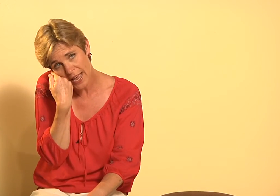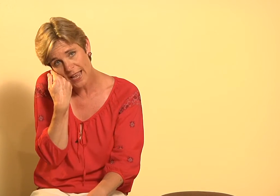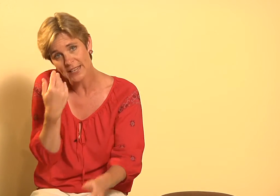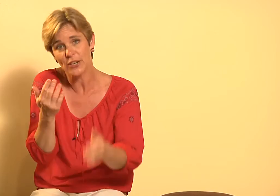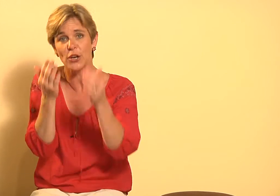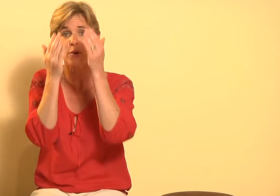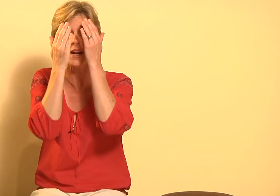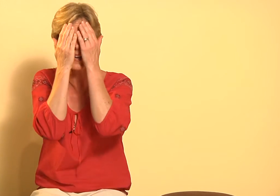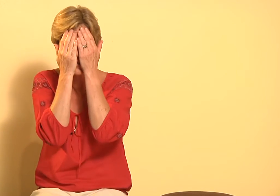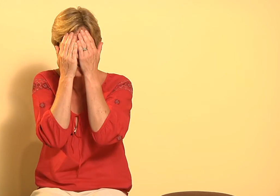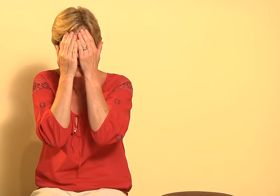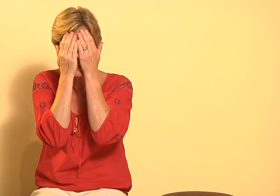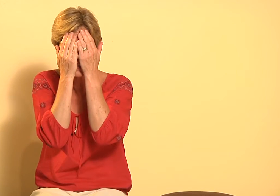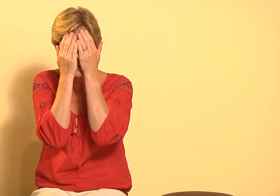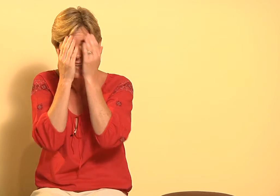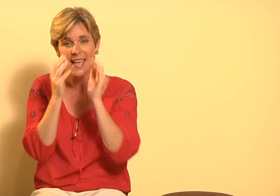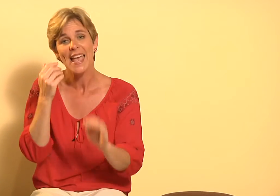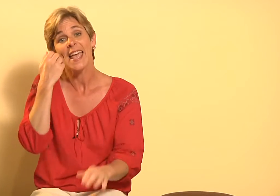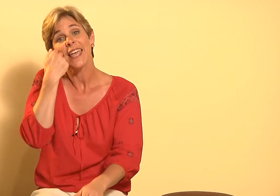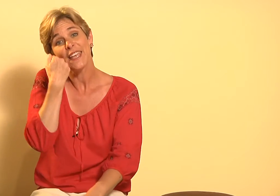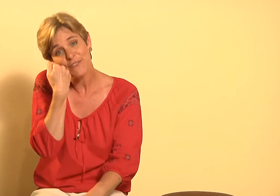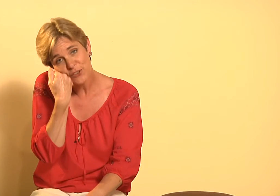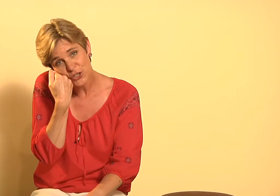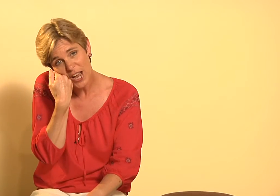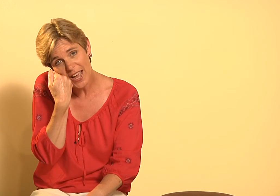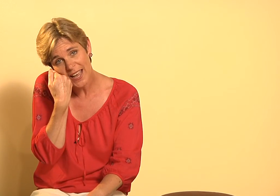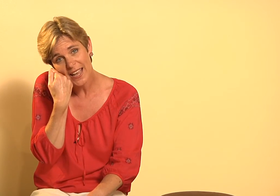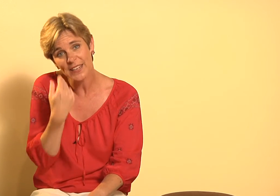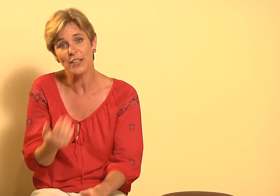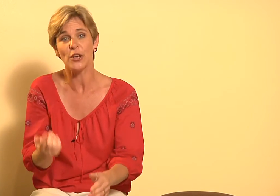and you know it, hide your face. If you're shy and you know